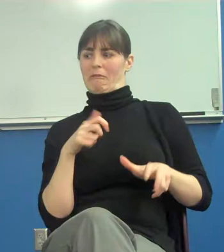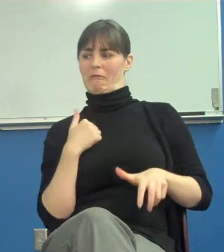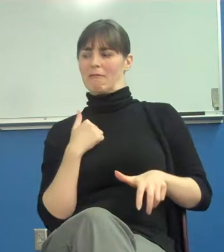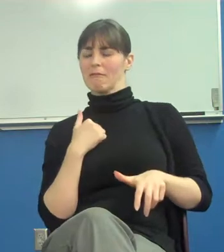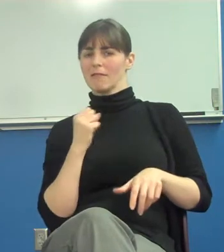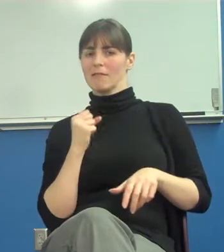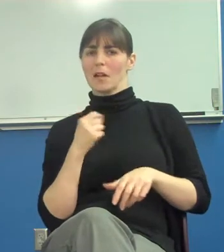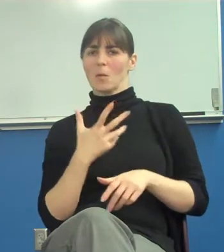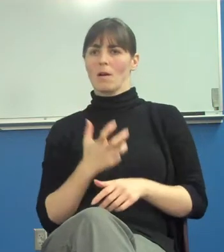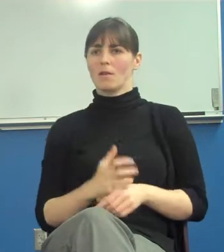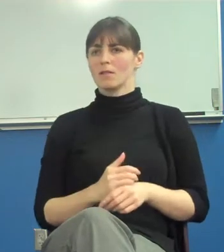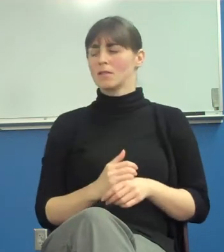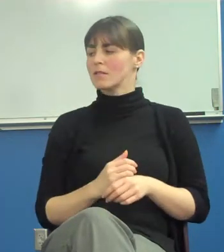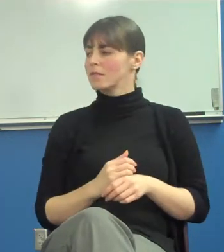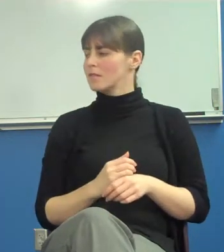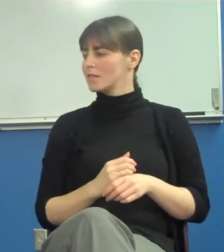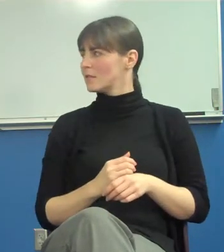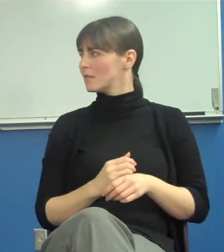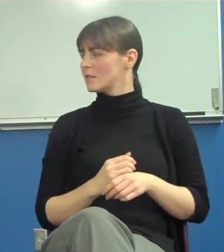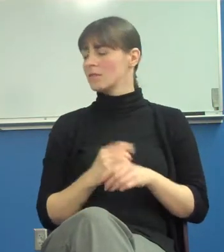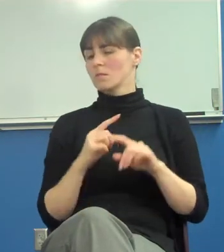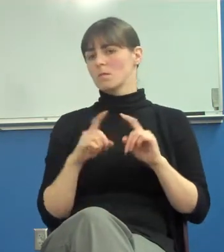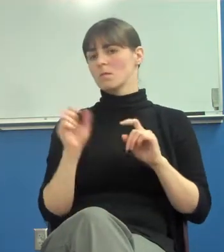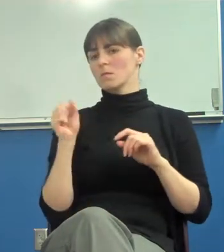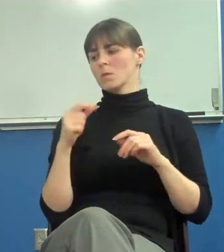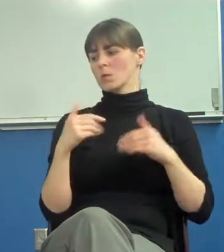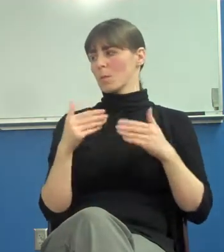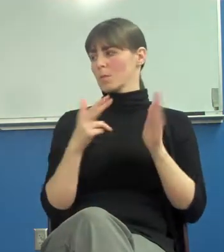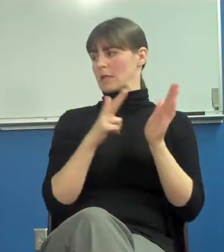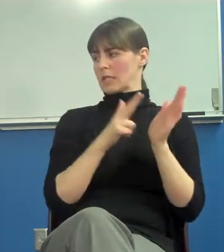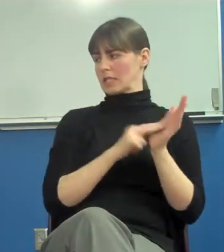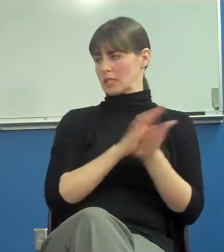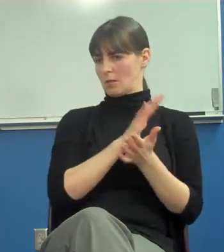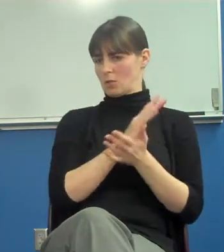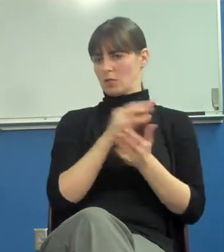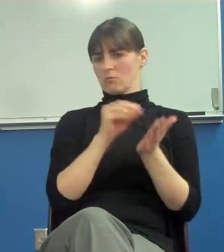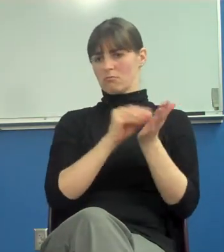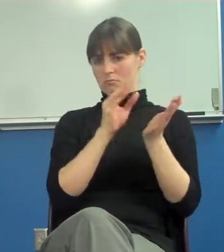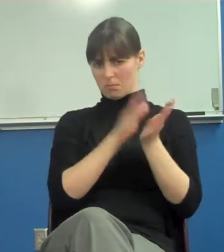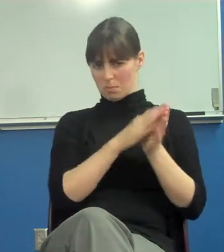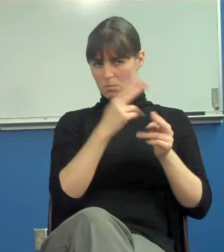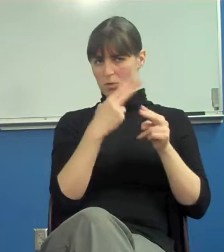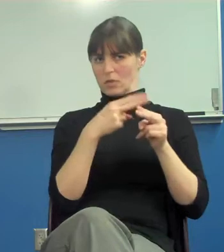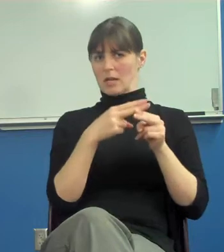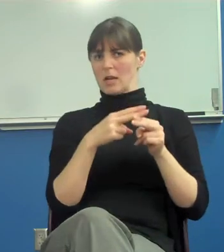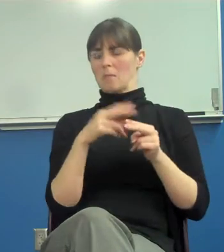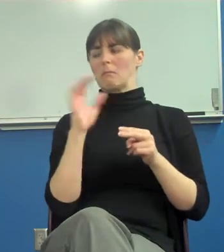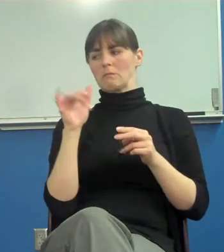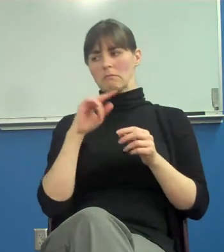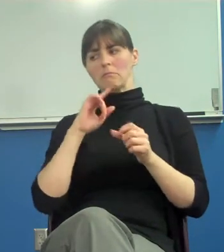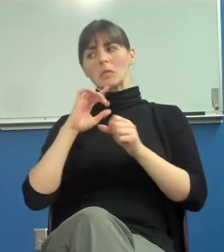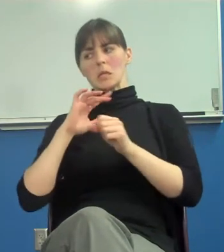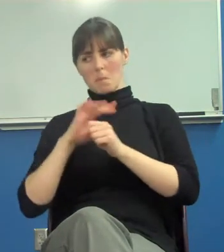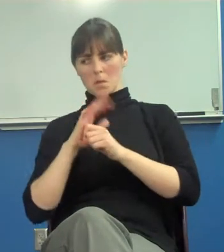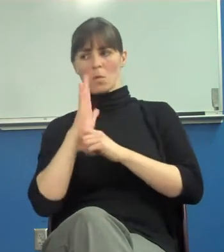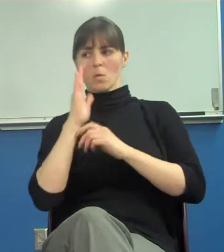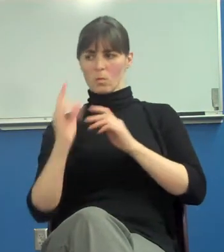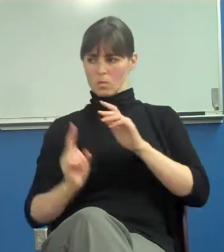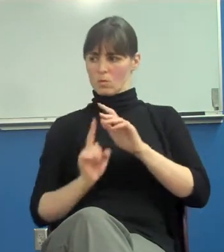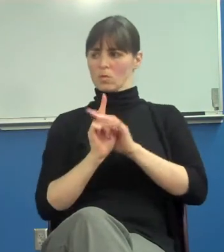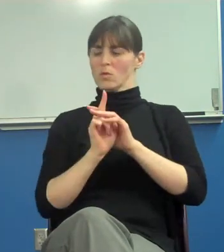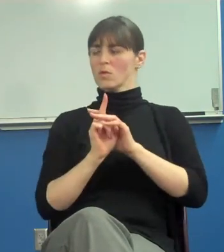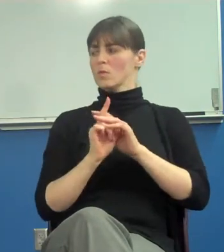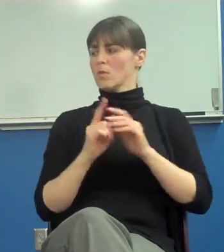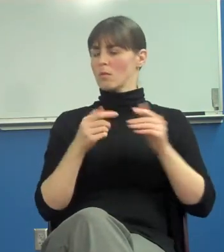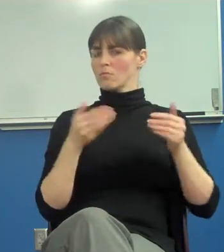cones. But yes, as far as the sign-up sheet, put your name down. This is your commitment. Please